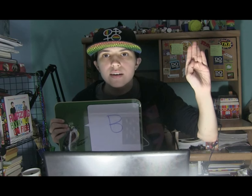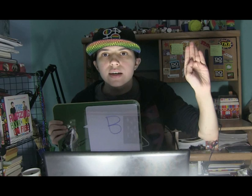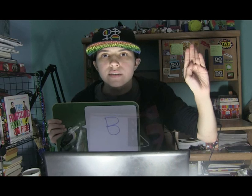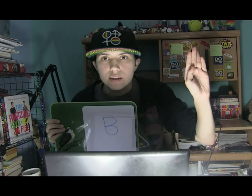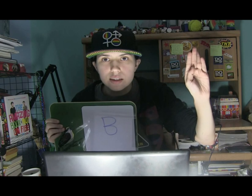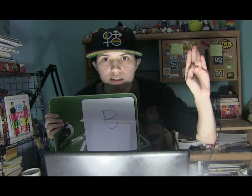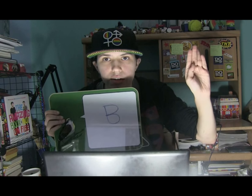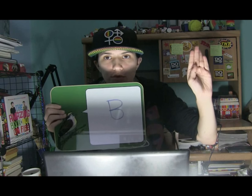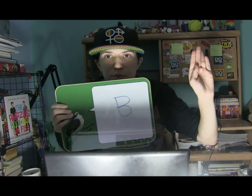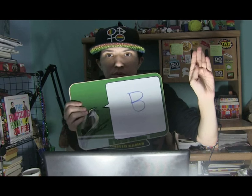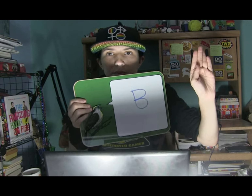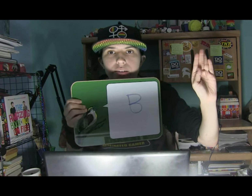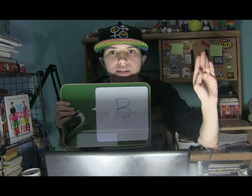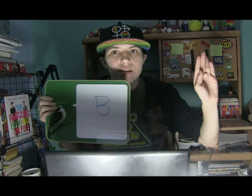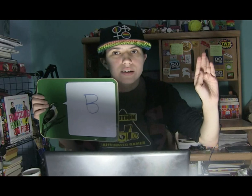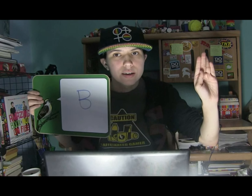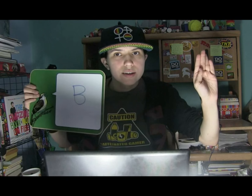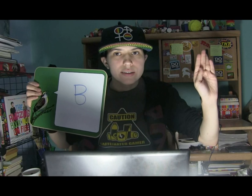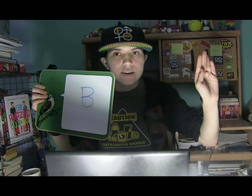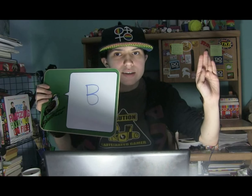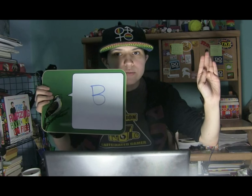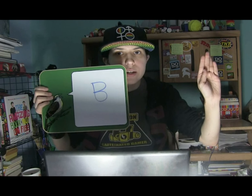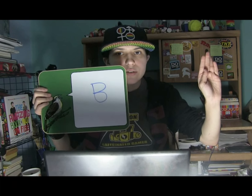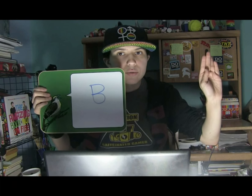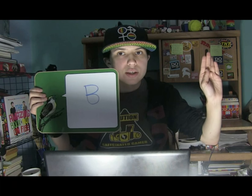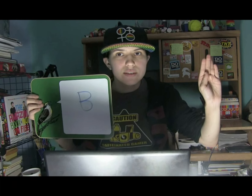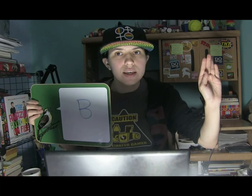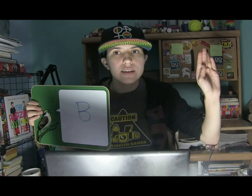It's a little uncomfortable, but that's how it has to be done. So it's